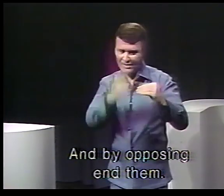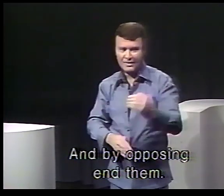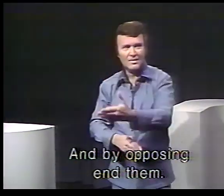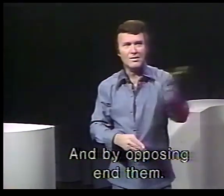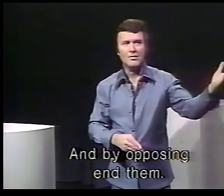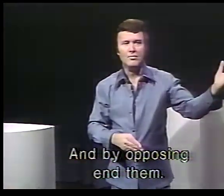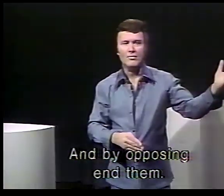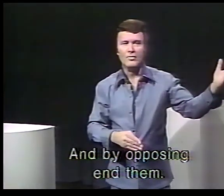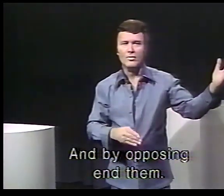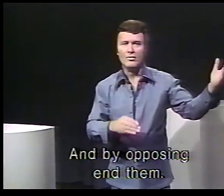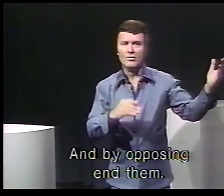end them.